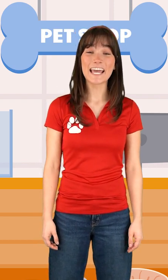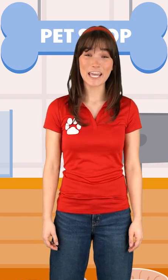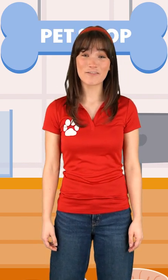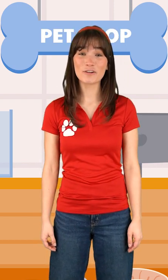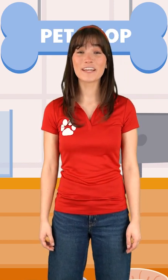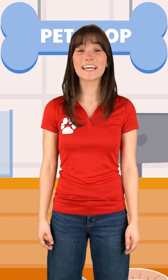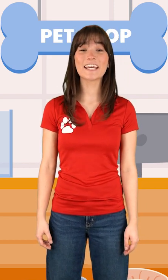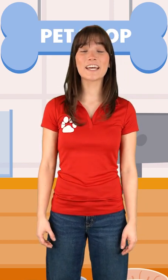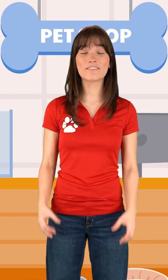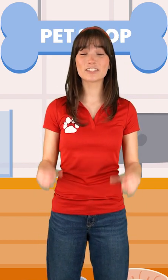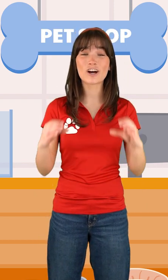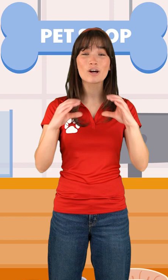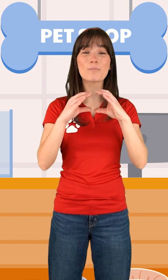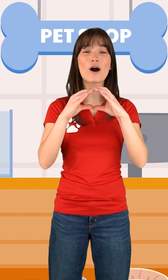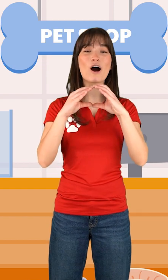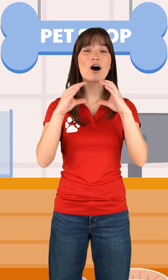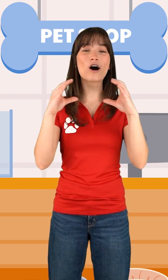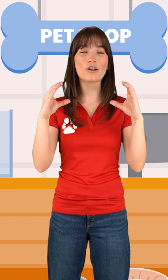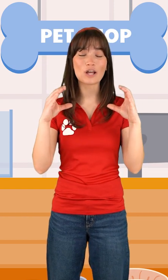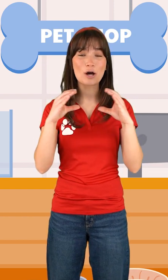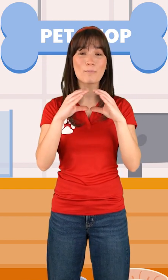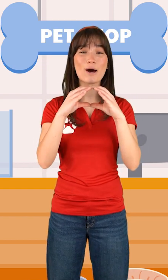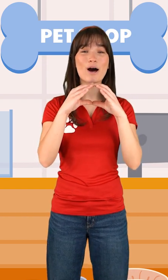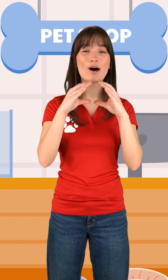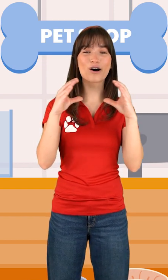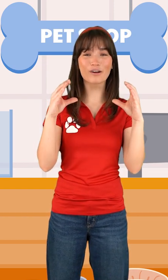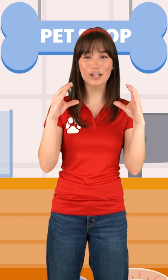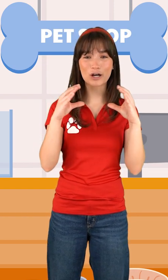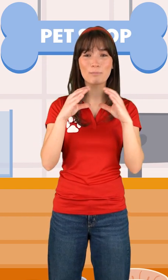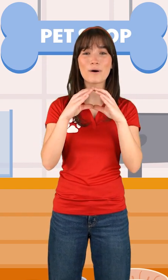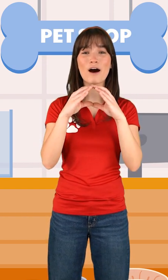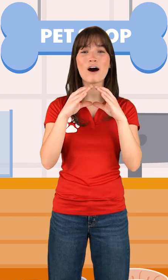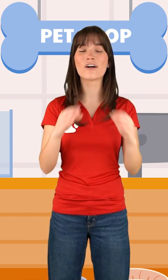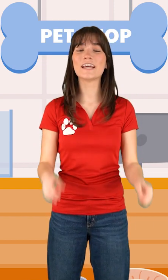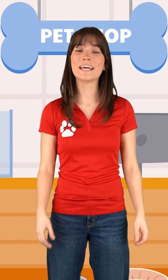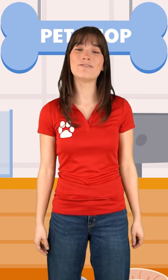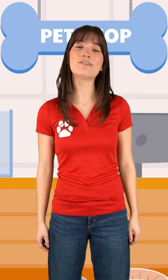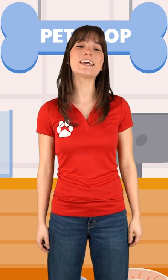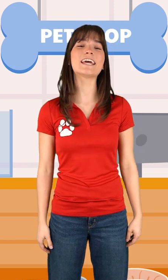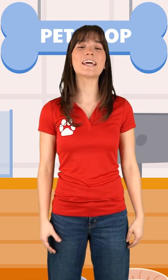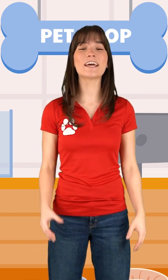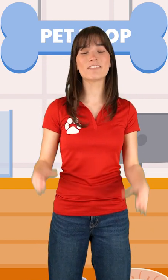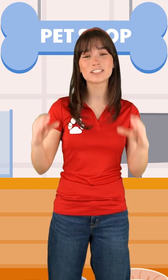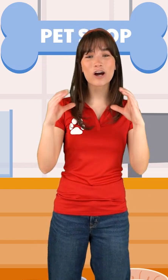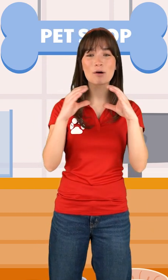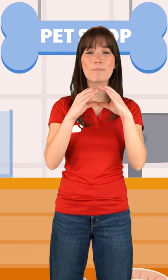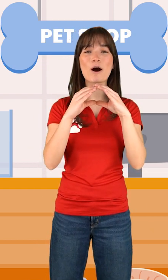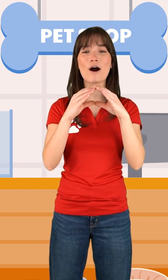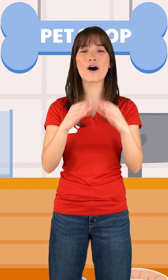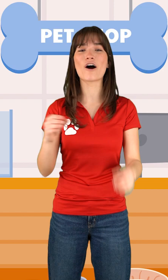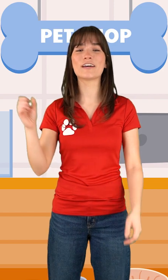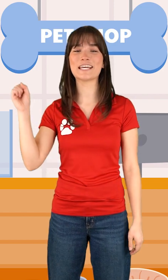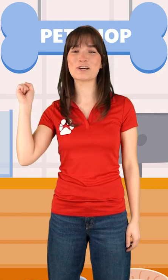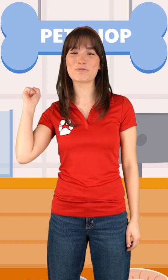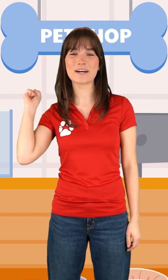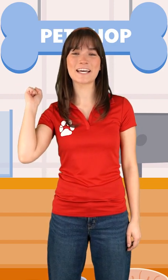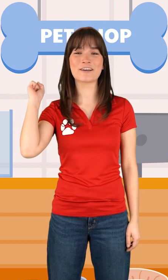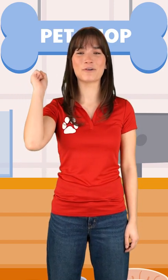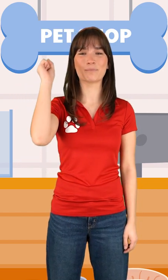If you give a dog a ball, a ball, a ball. If you give a dog a ball, he will